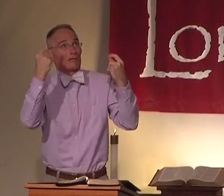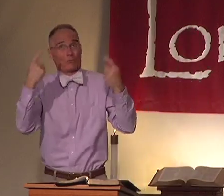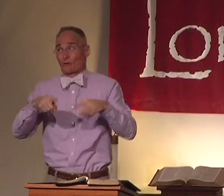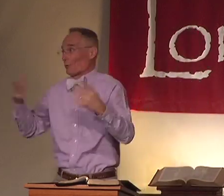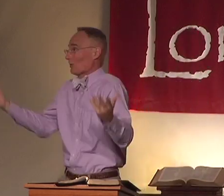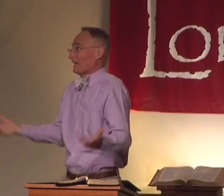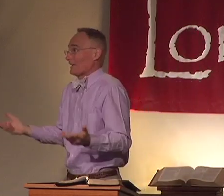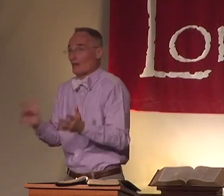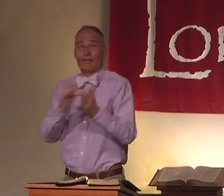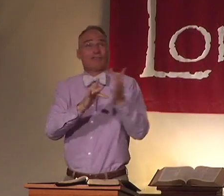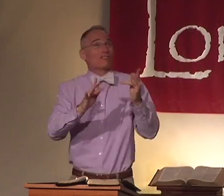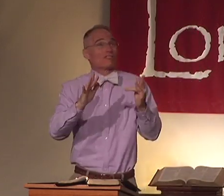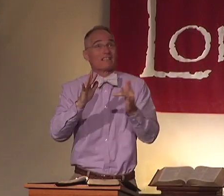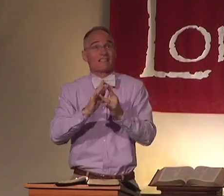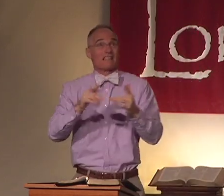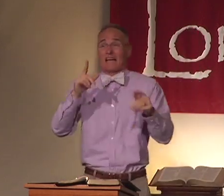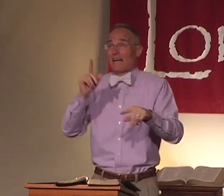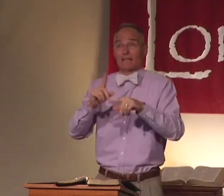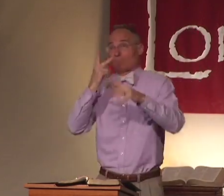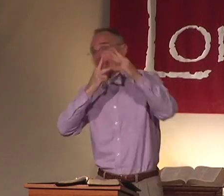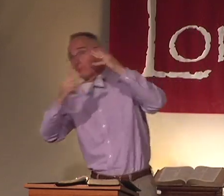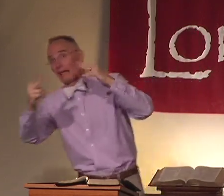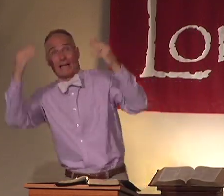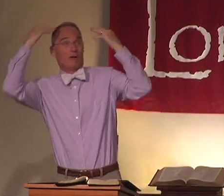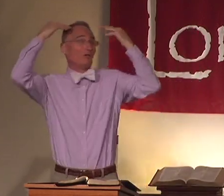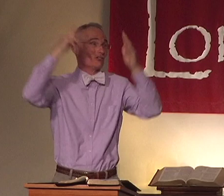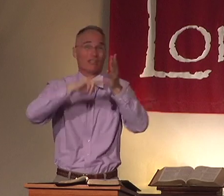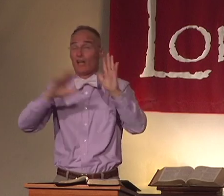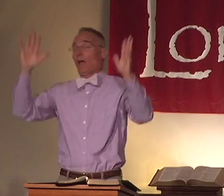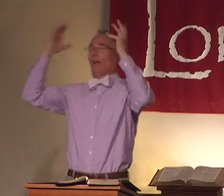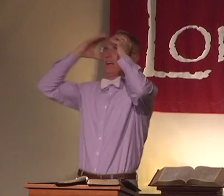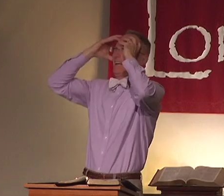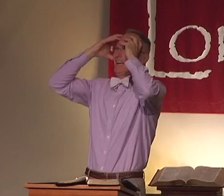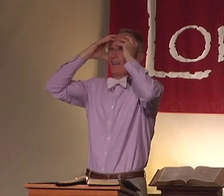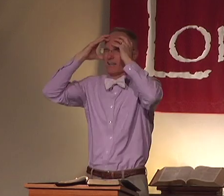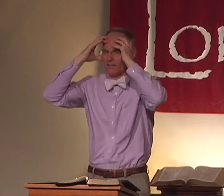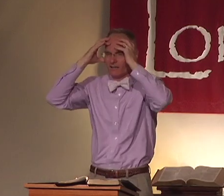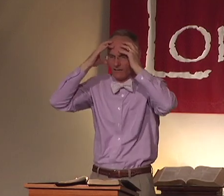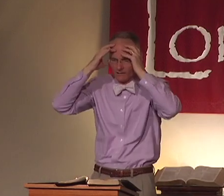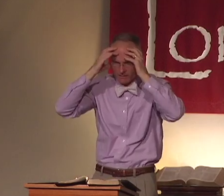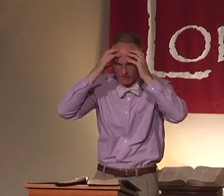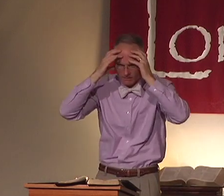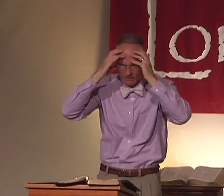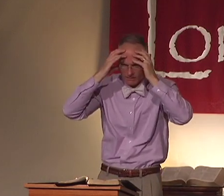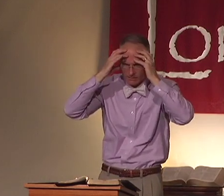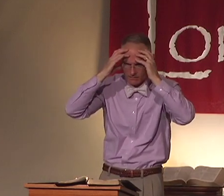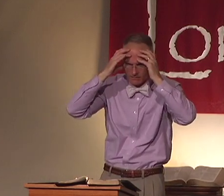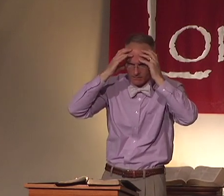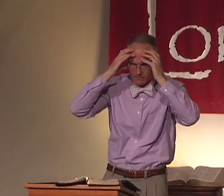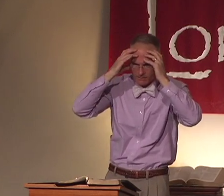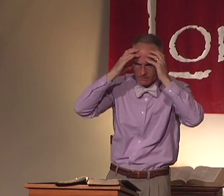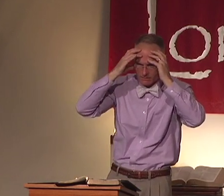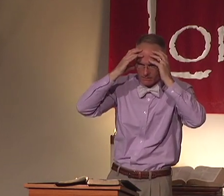I don't understand what's going on here. Jesus, I can't predict, I don't know. Oh, it's just overwhelming.